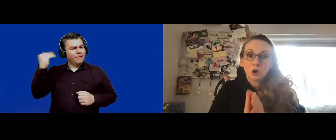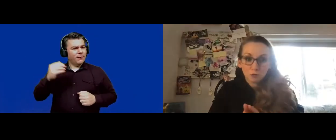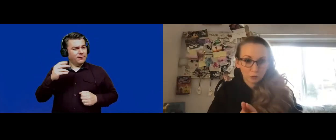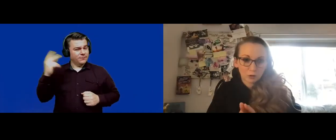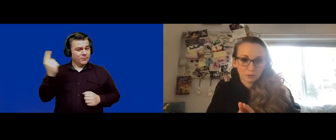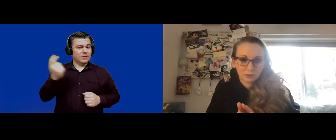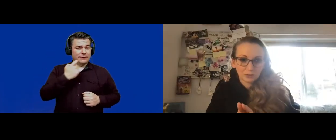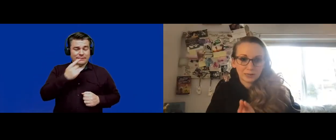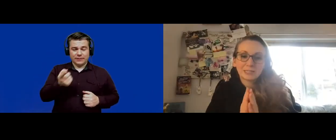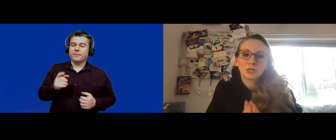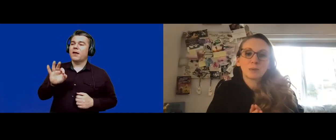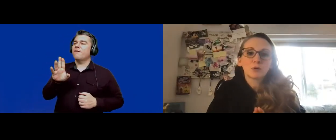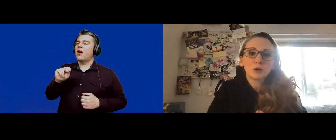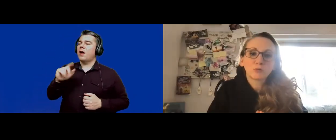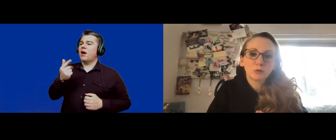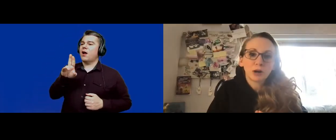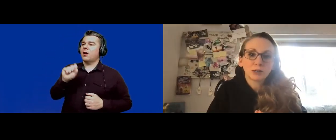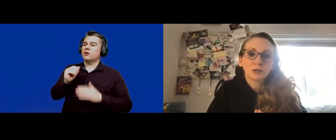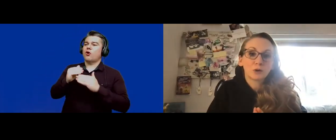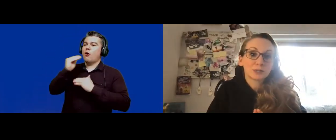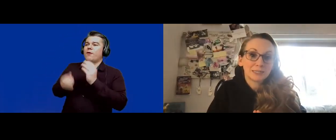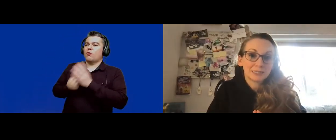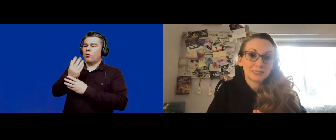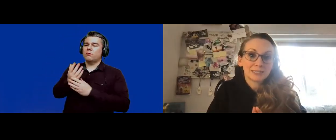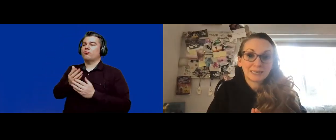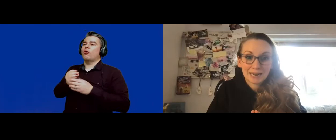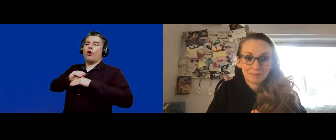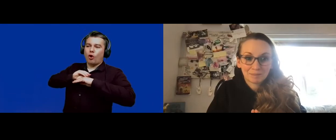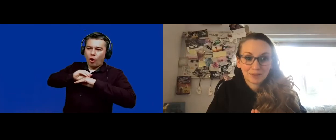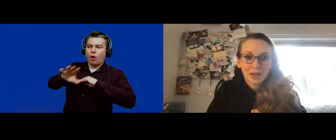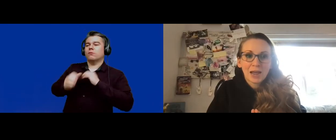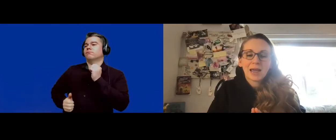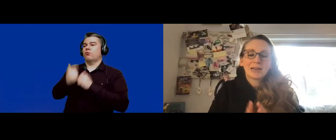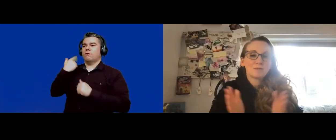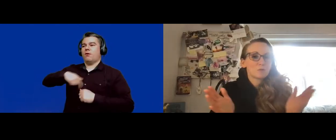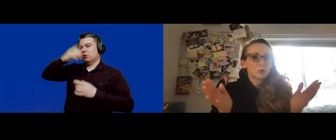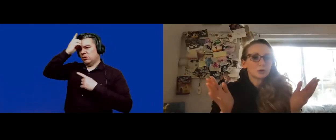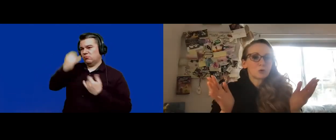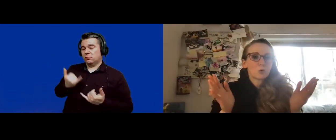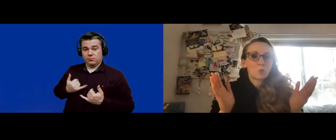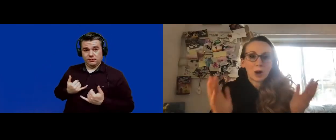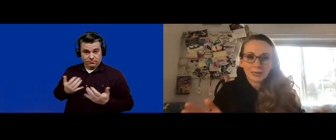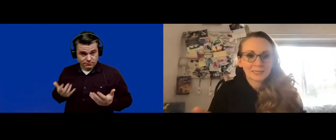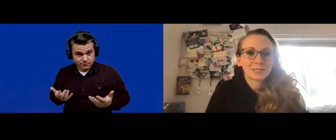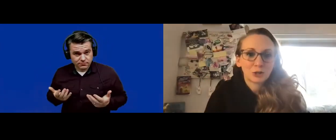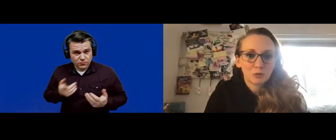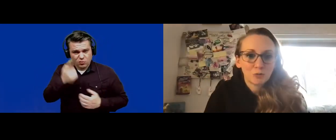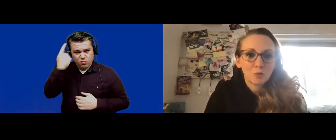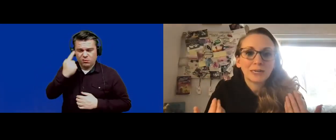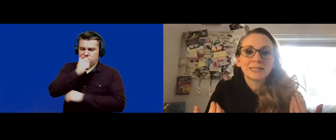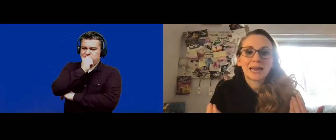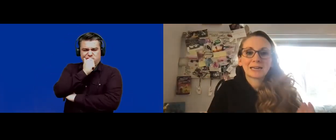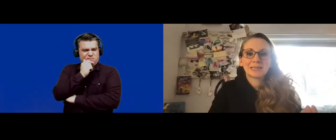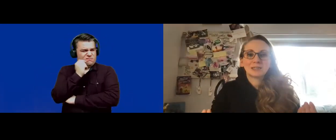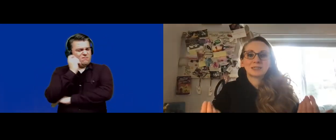fungus overgrowth is the number one root cause of our diseases today? And have you ever wondered, why is that so?